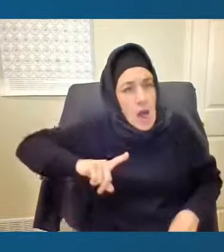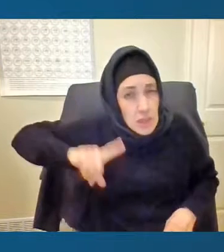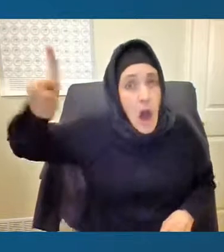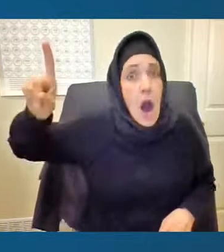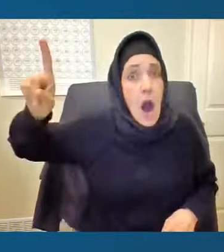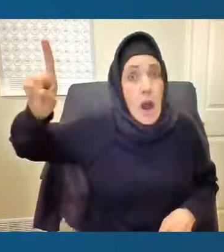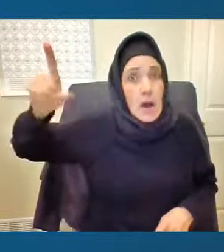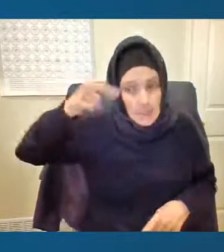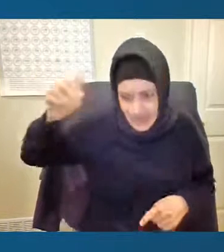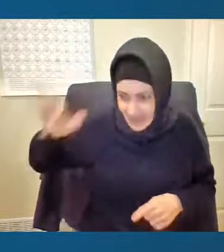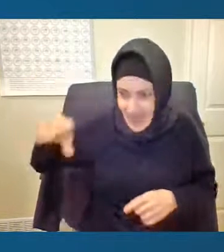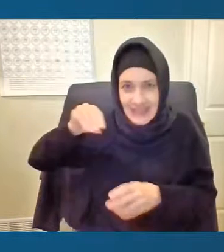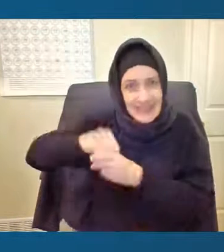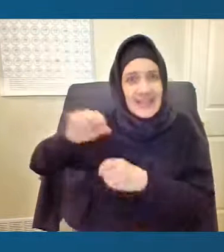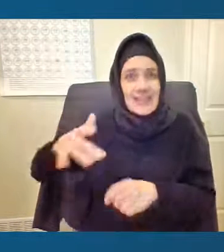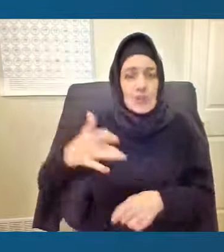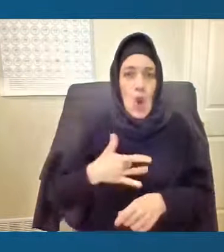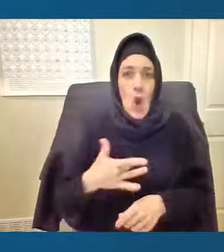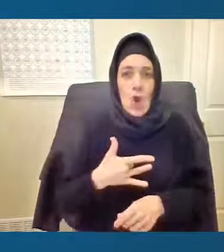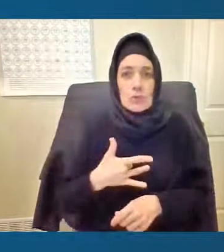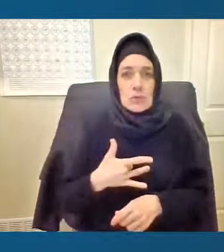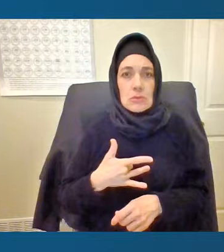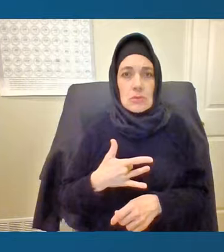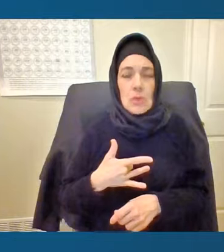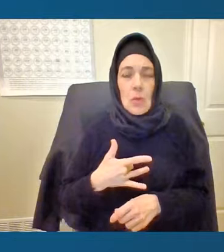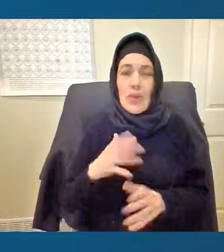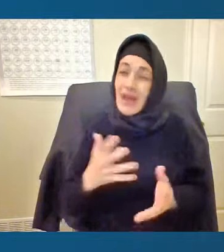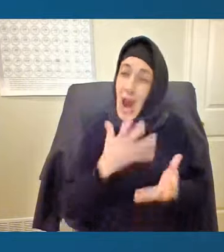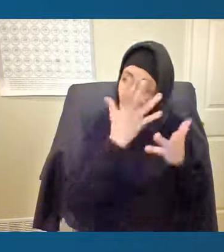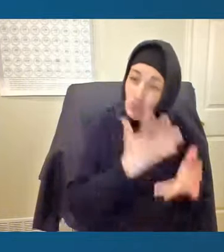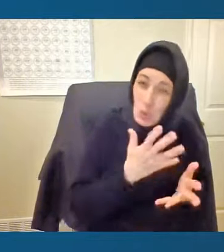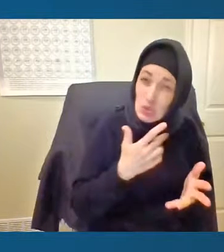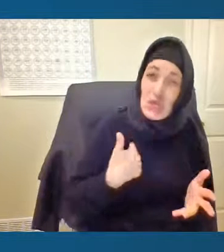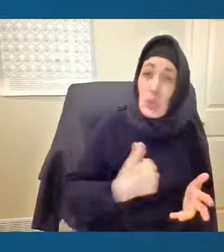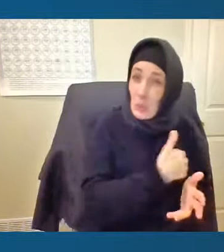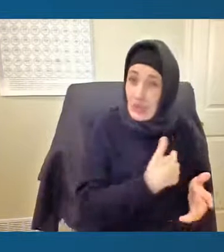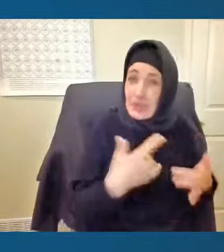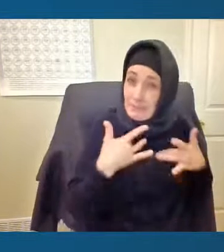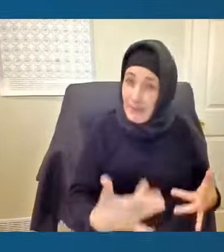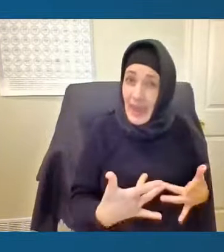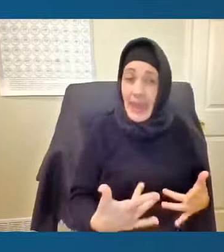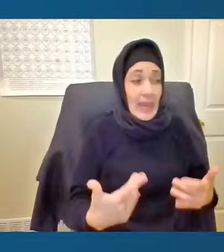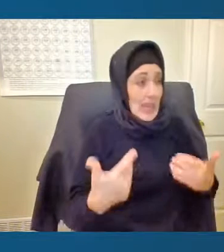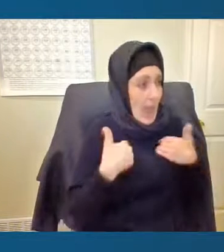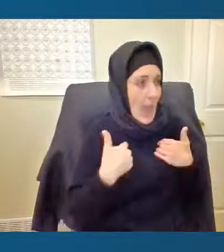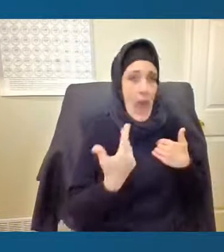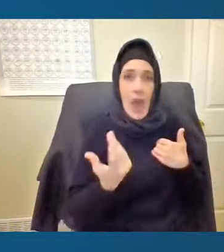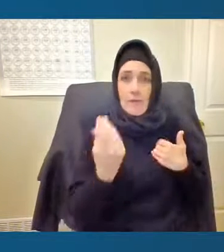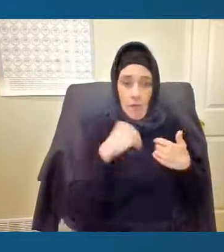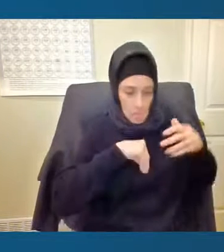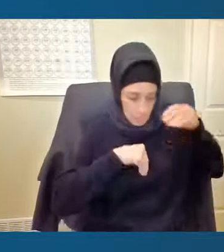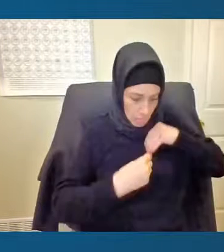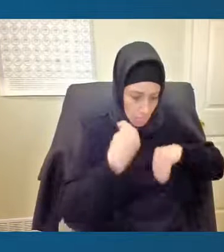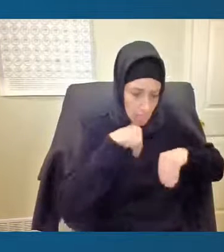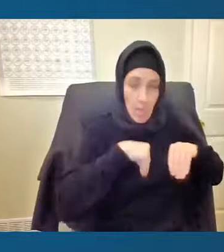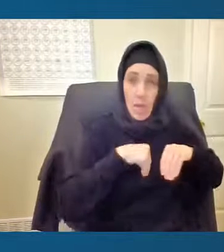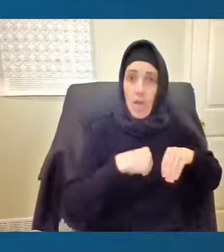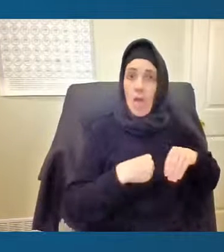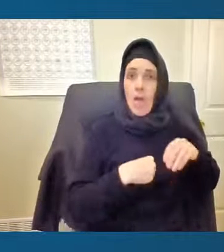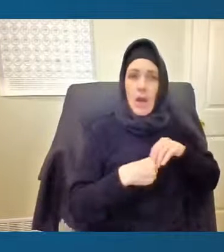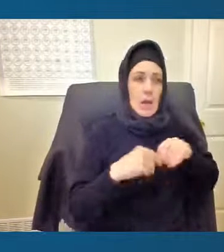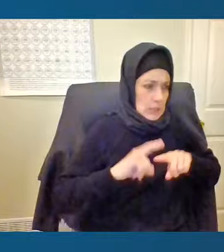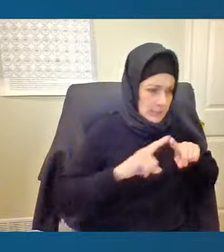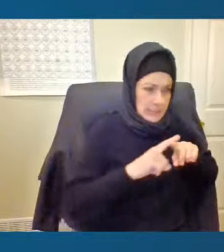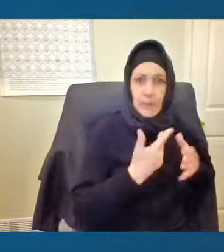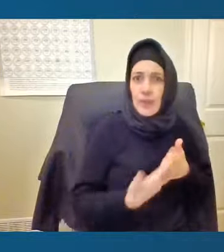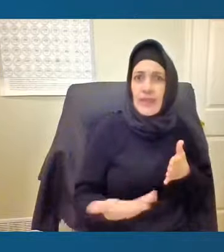And unfortunately, we're filling our sponges with so many other things. When we get squeezed, we're like, all this other stuff is coming